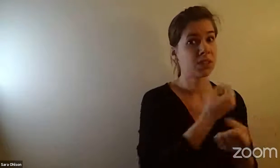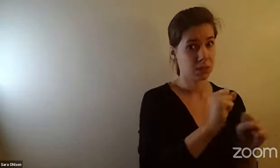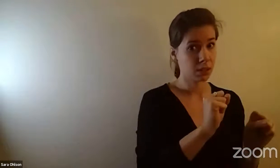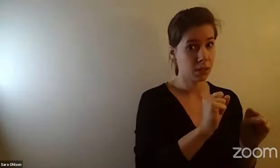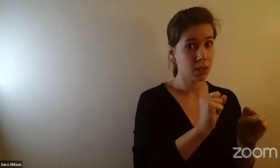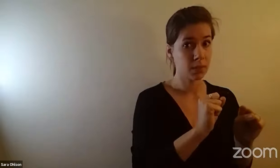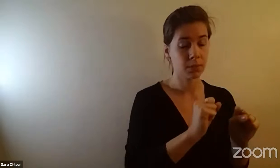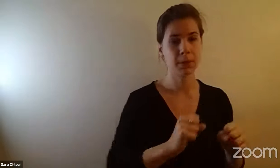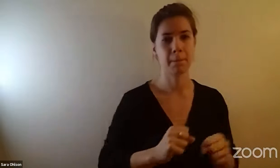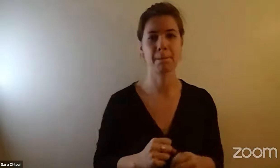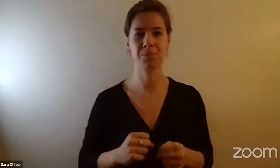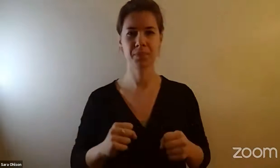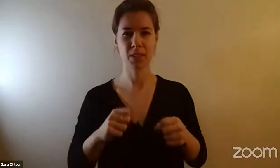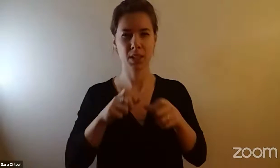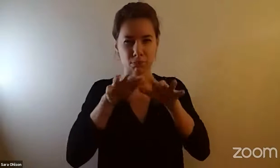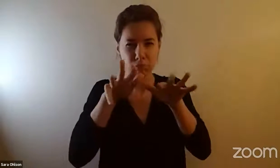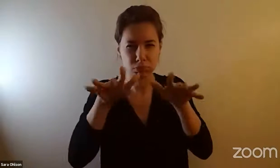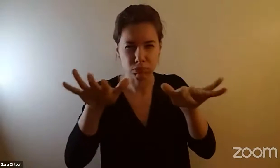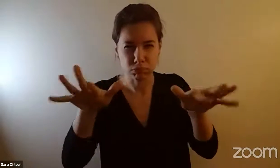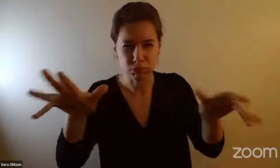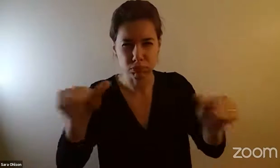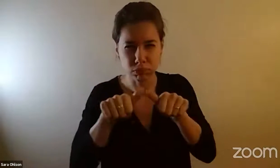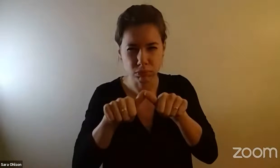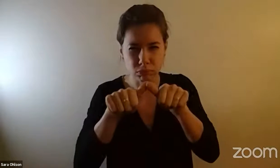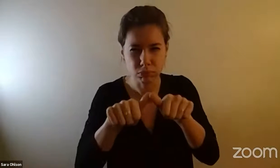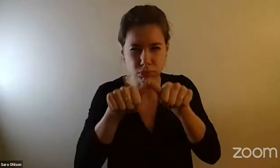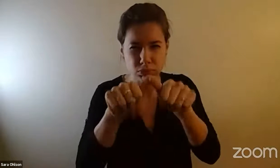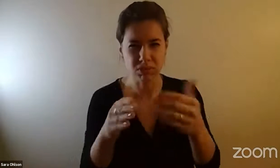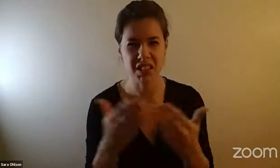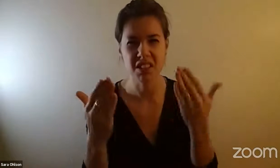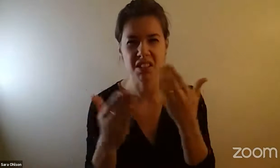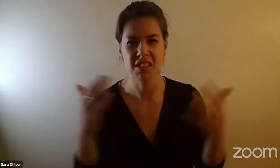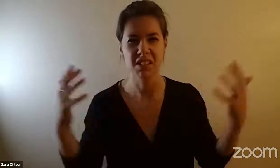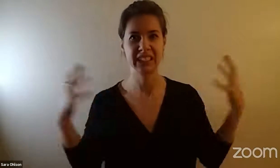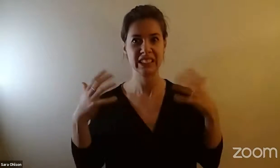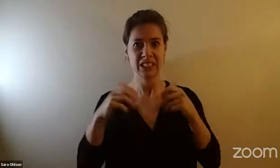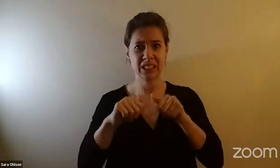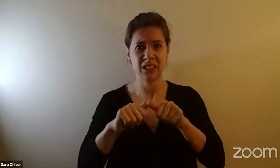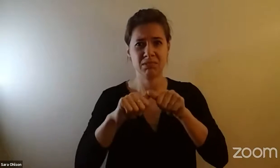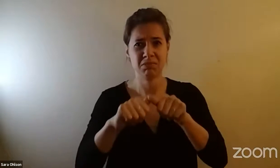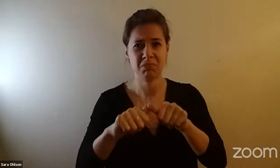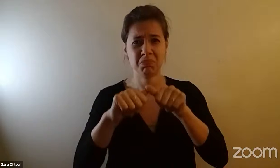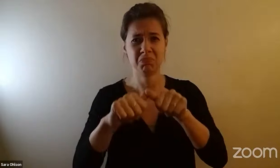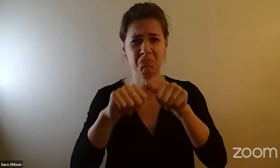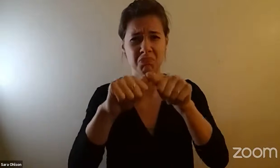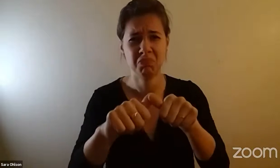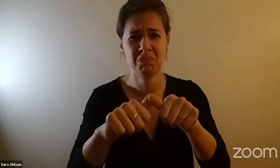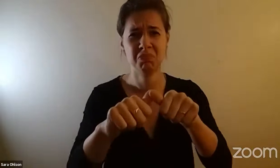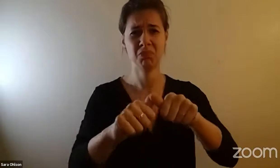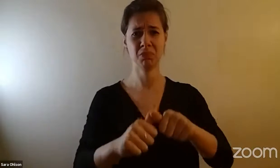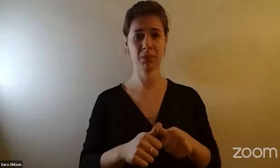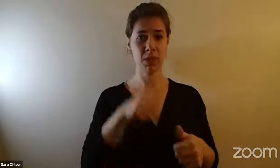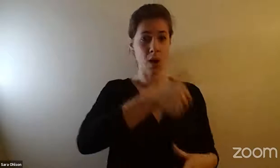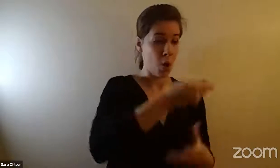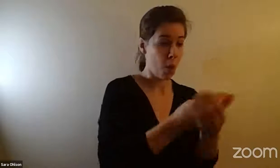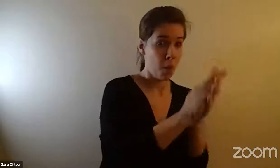Hood College in Frederick, Maryland, just down the road from where I am. And the performer is Sarah